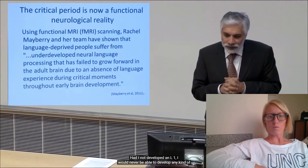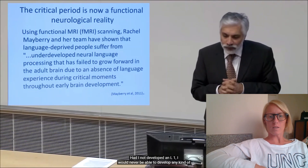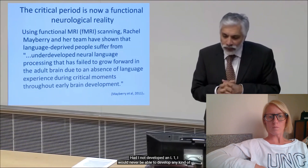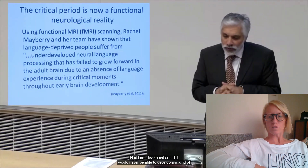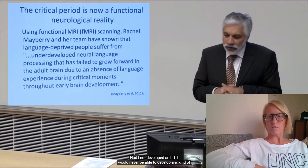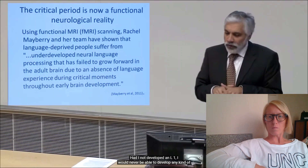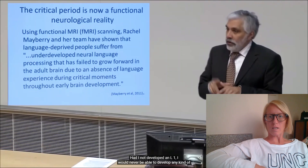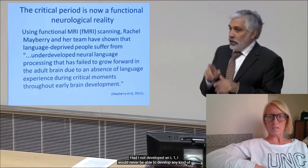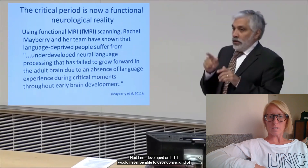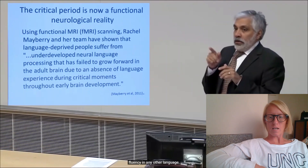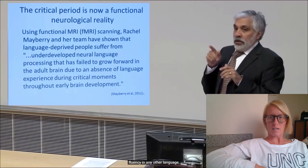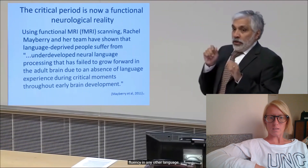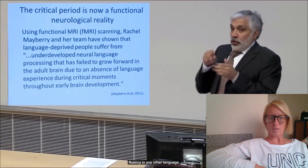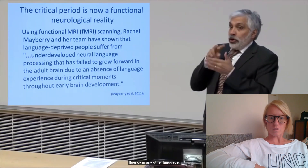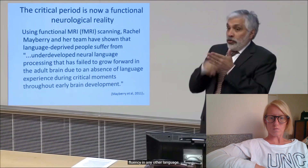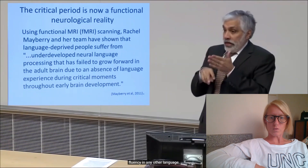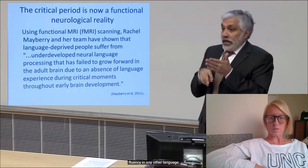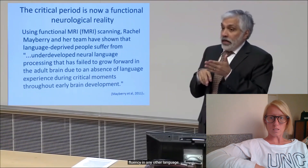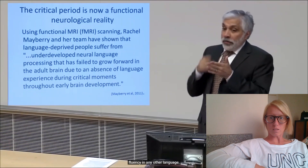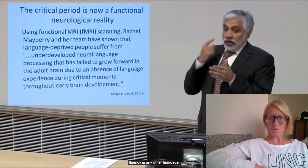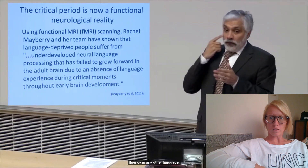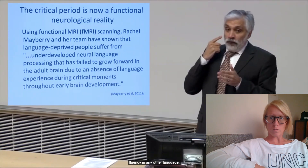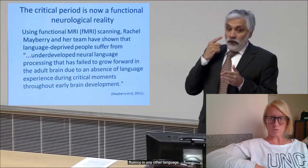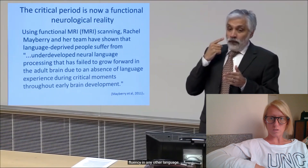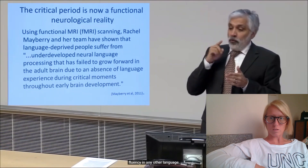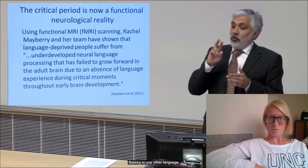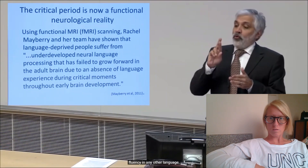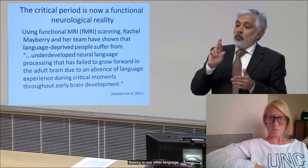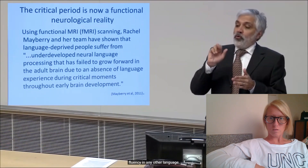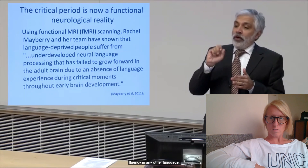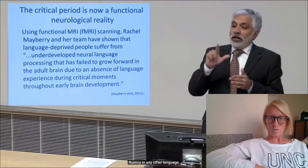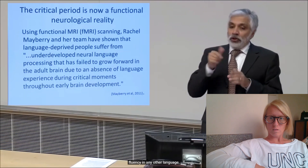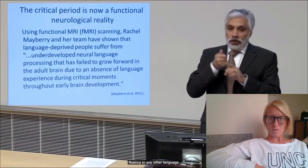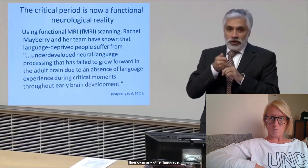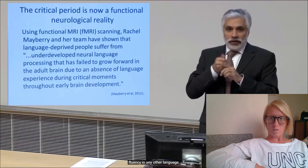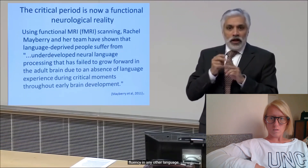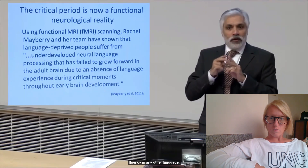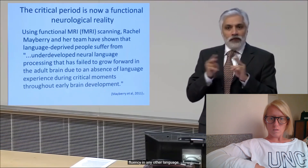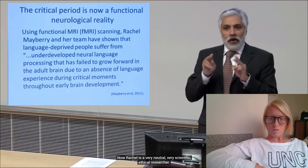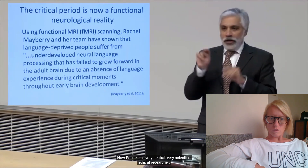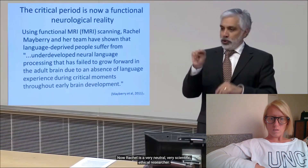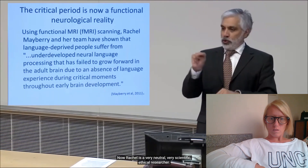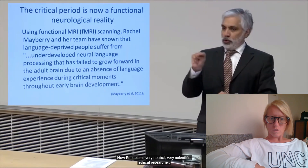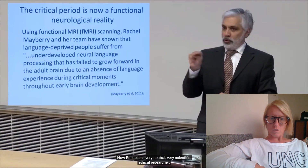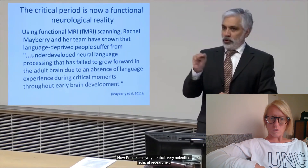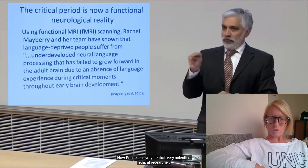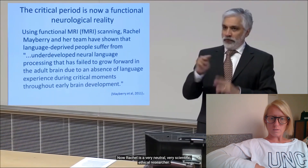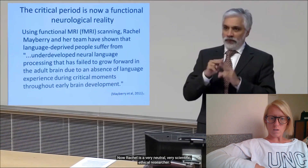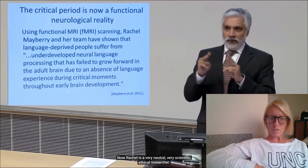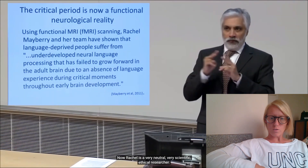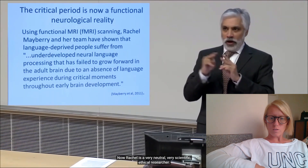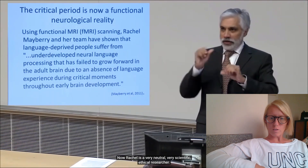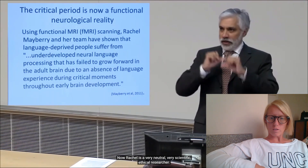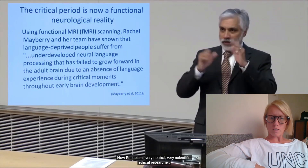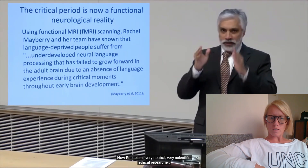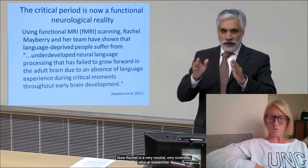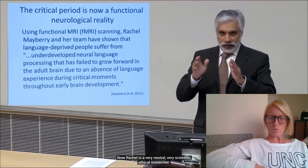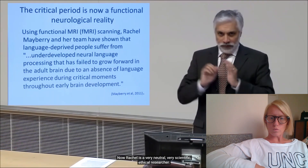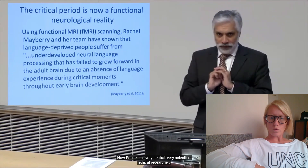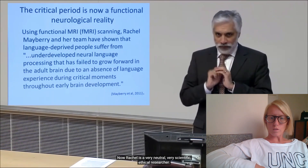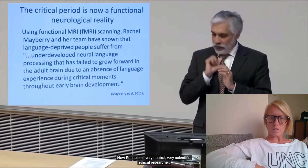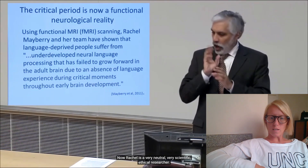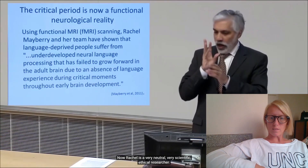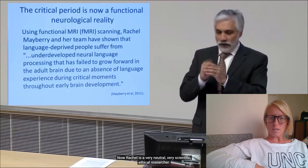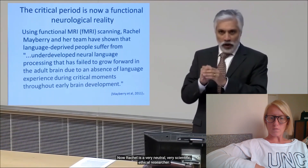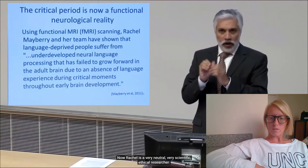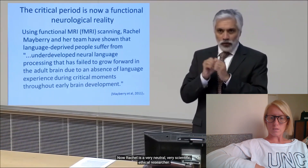never be able to develop any kind of fluency in any other language. Now, Rachel is a very